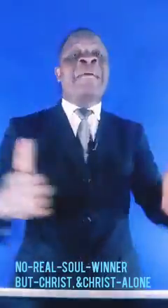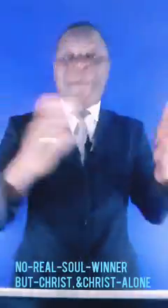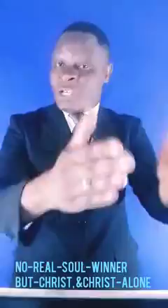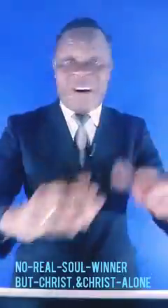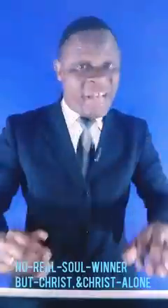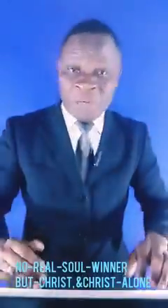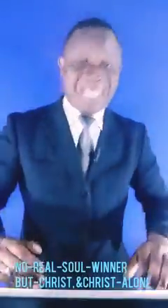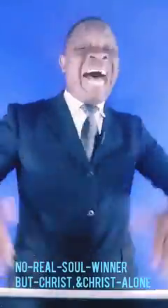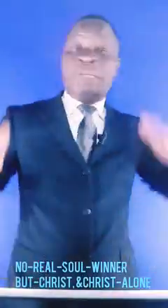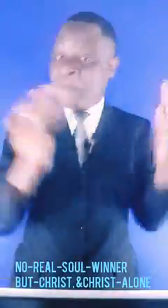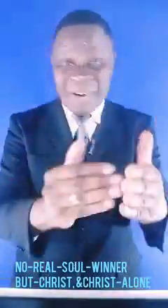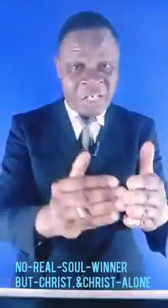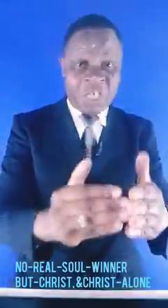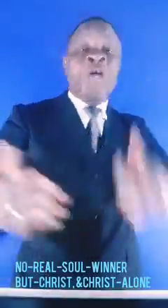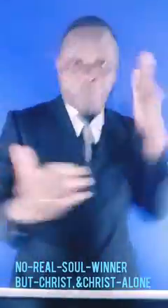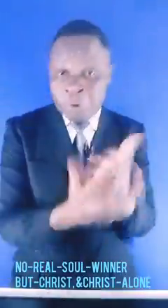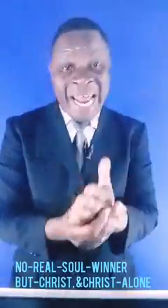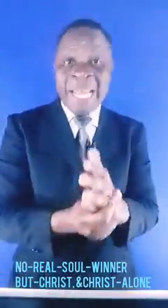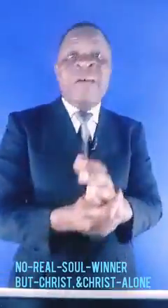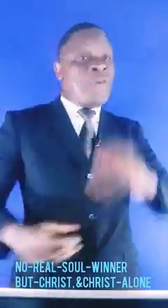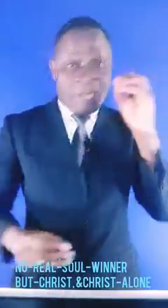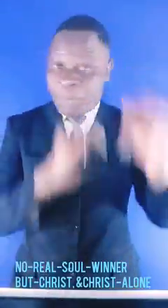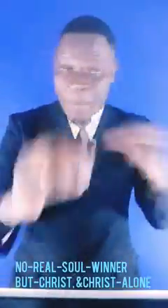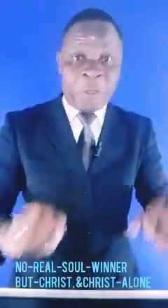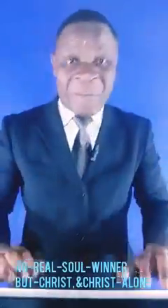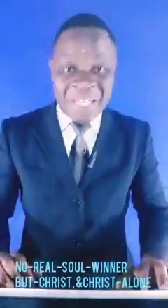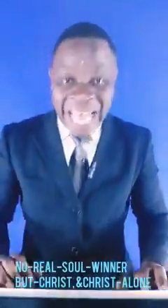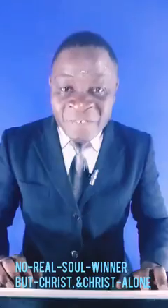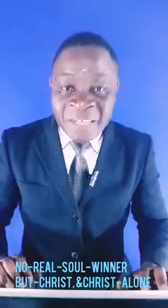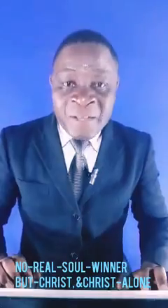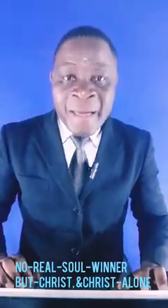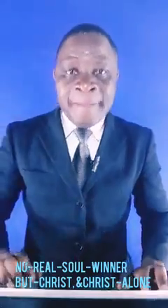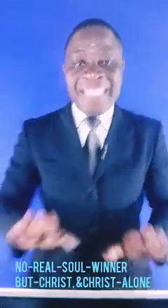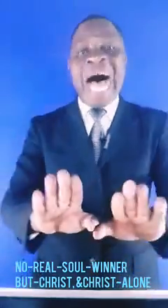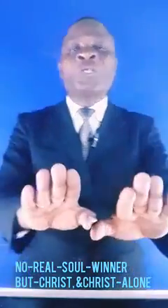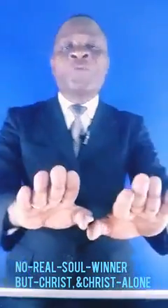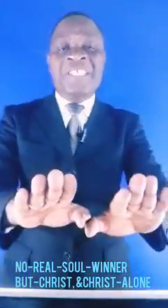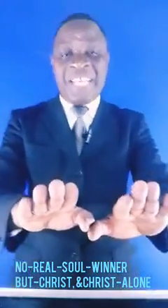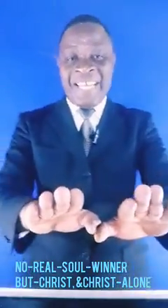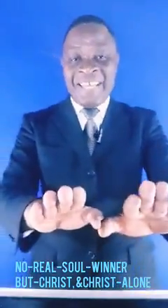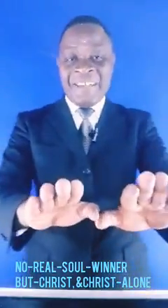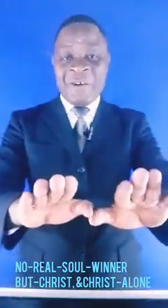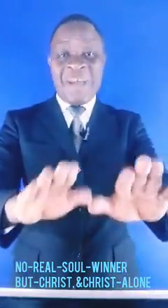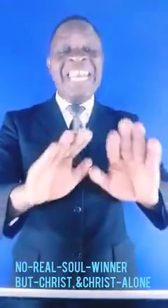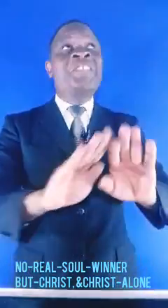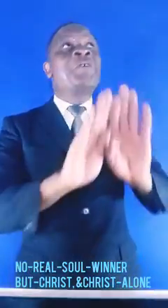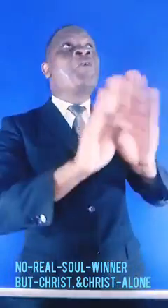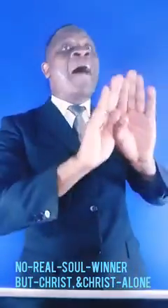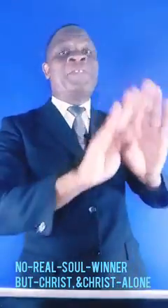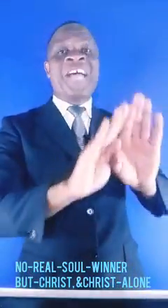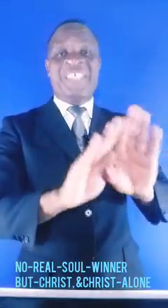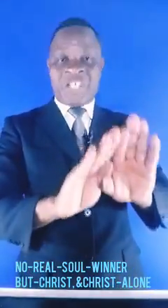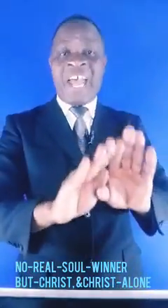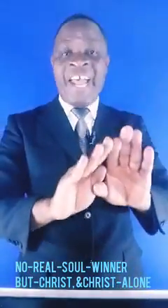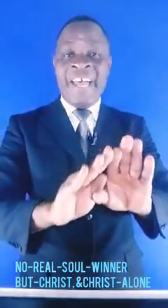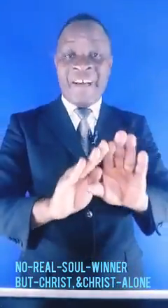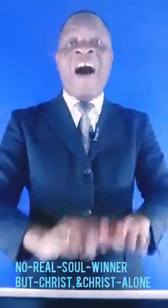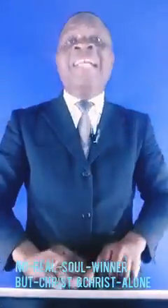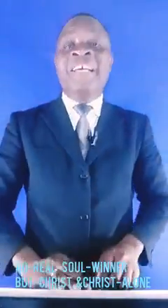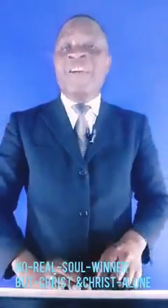the best of our efforts and preparations to pray for the people to be saved. But ultimately, we need to look up to God to say, God,